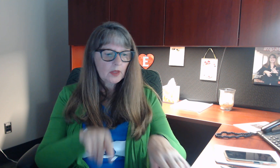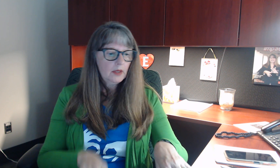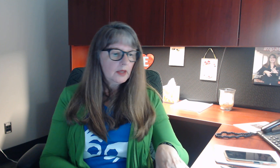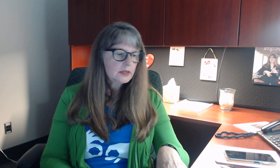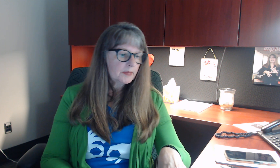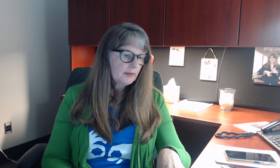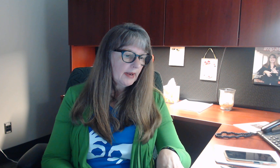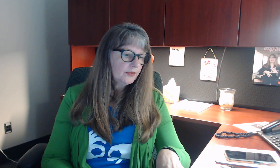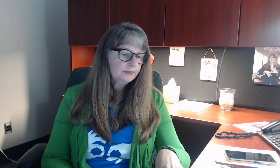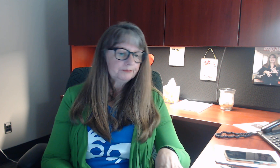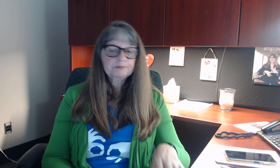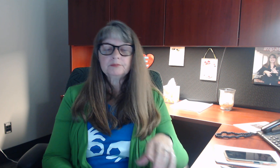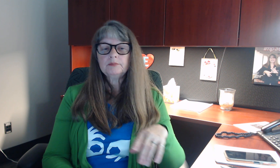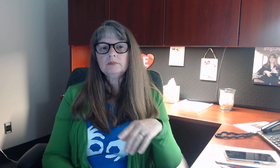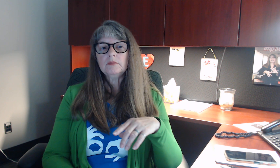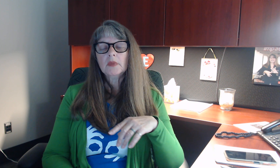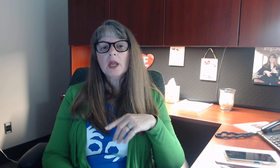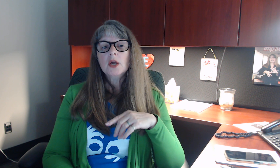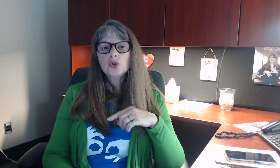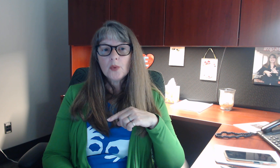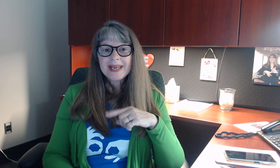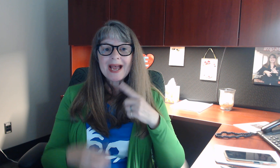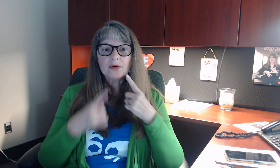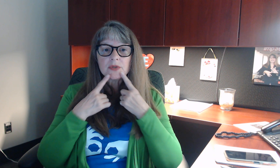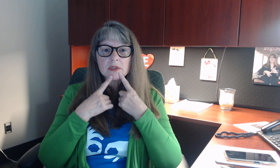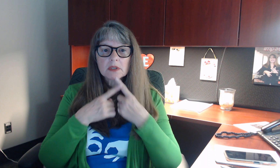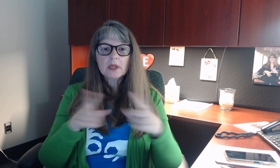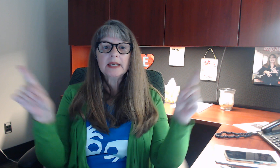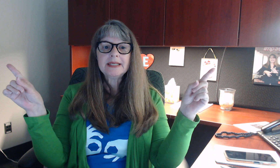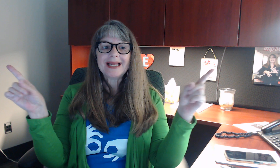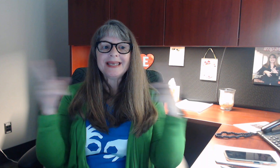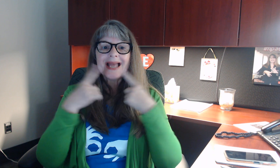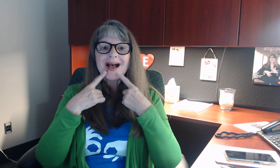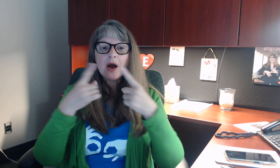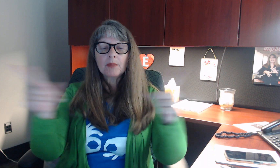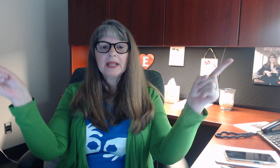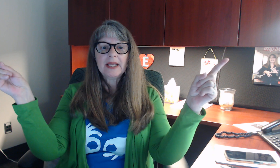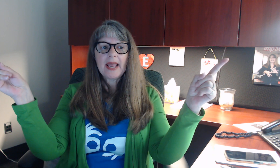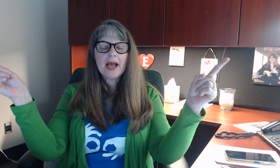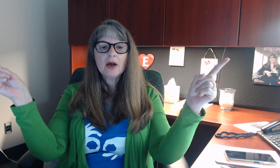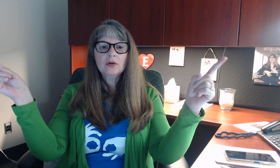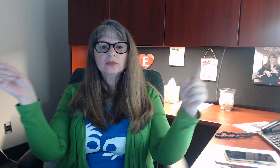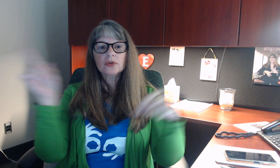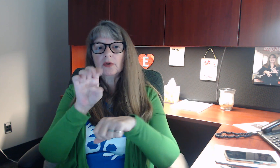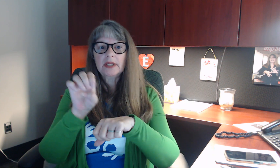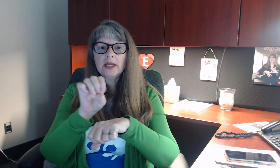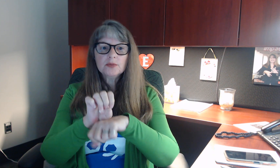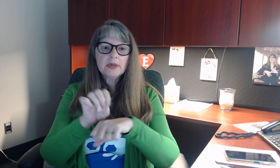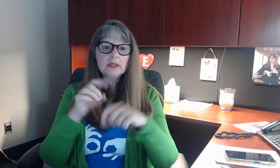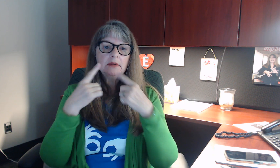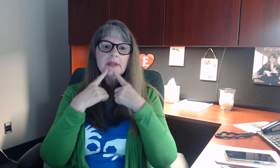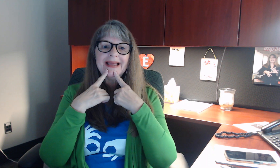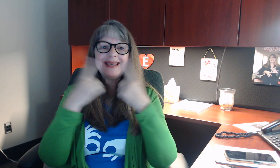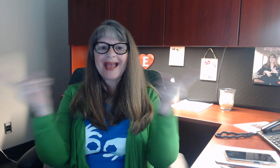It's up at the mouth. To announce. I need to announce. I'm going to announce our engagement.